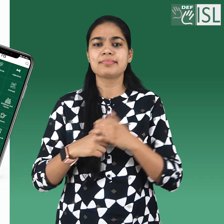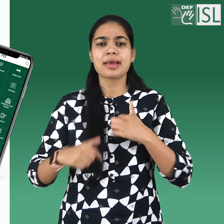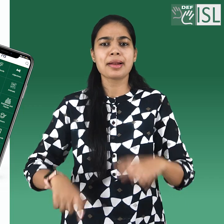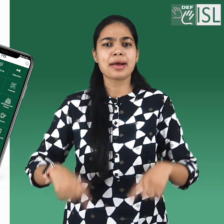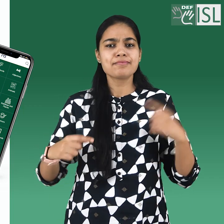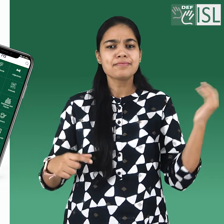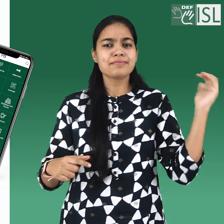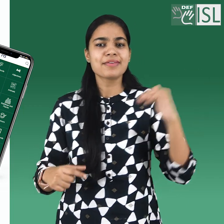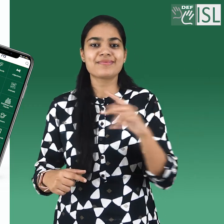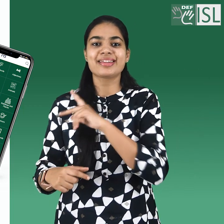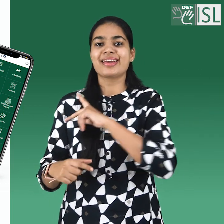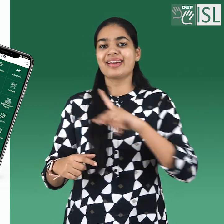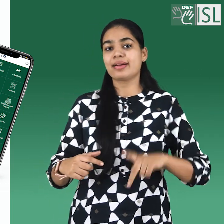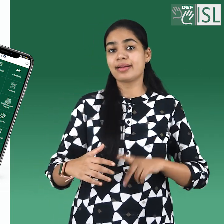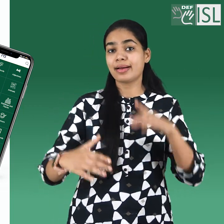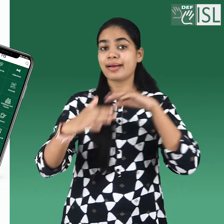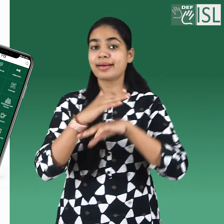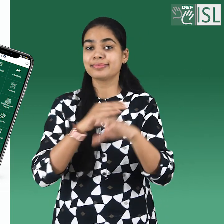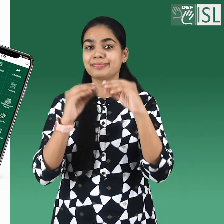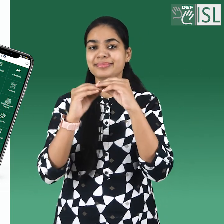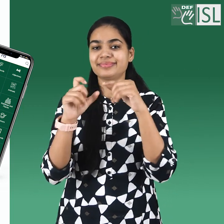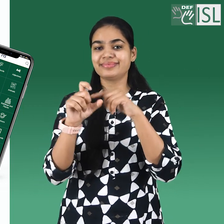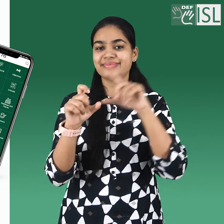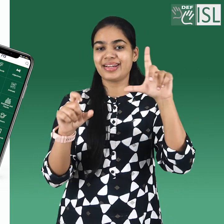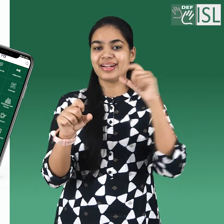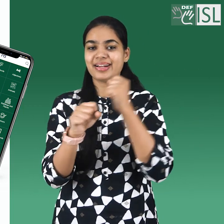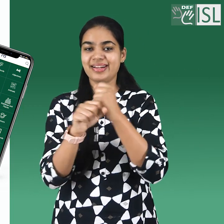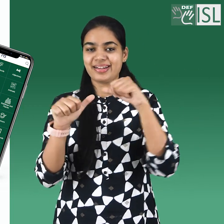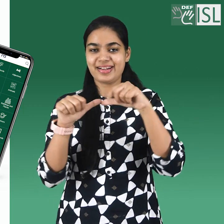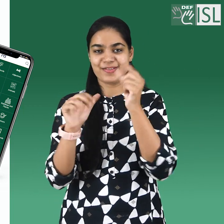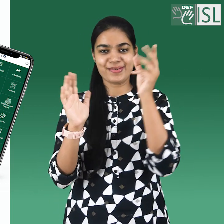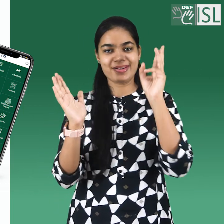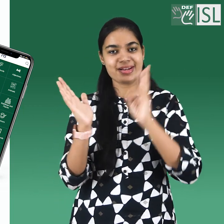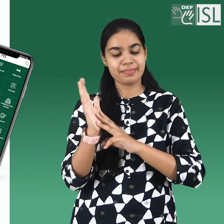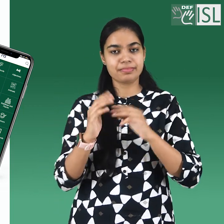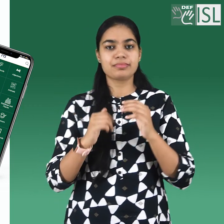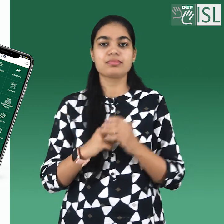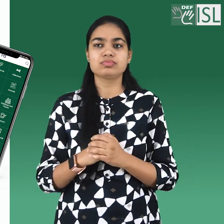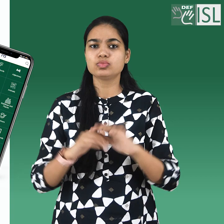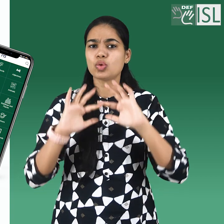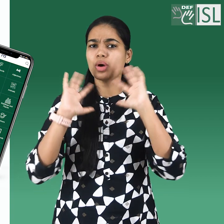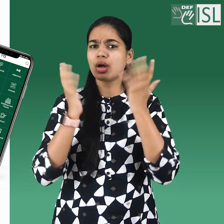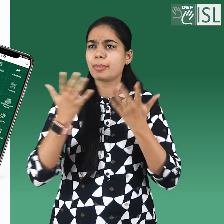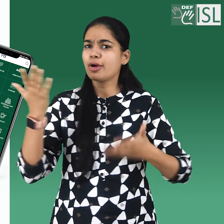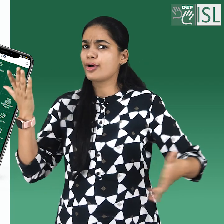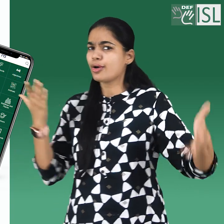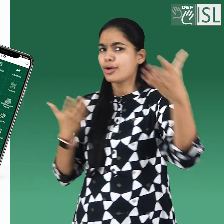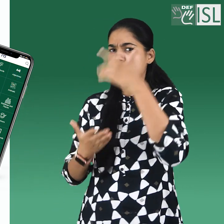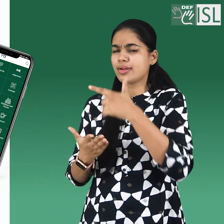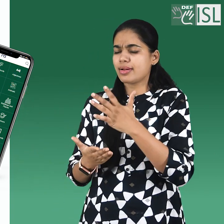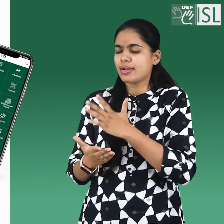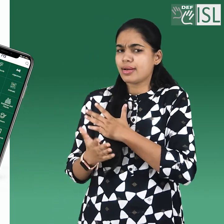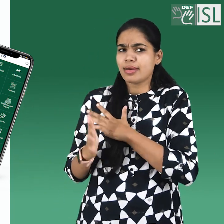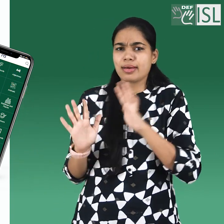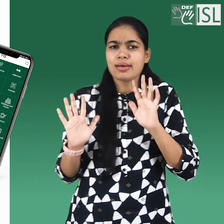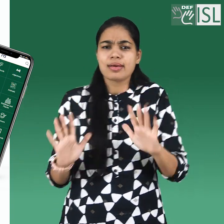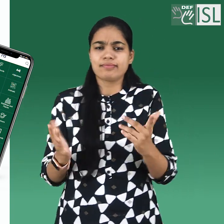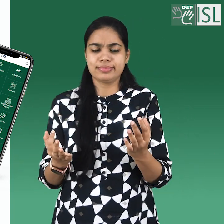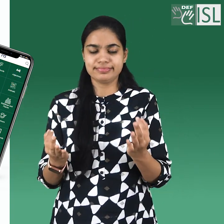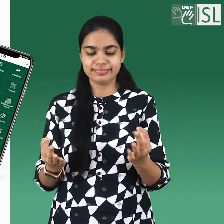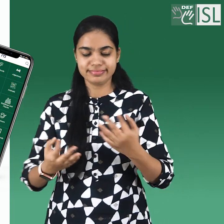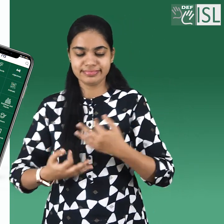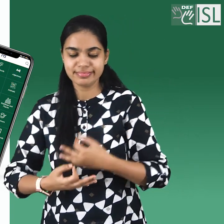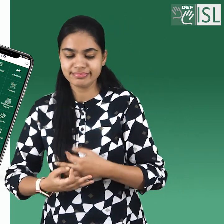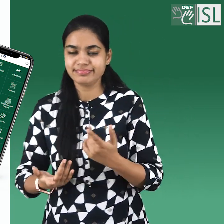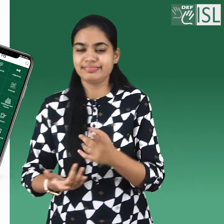There exists a world of meditation and silence. I always wanted to visit that world of inner peace. In